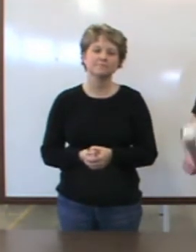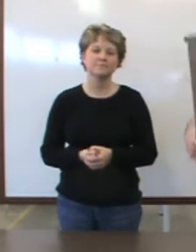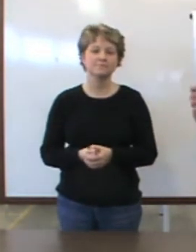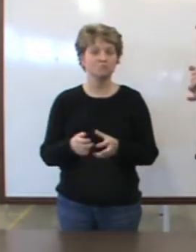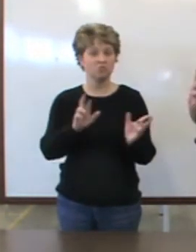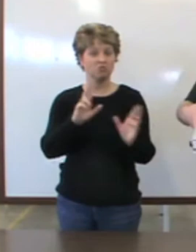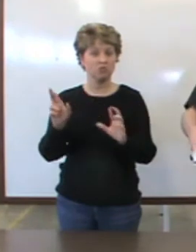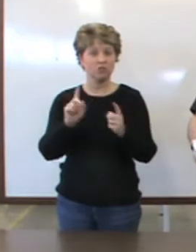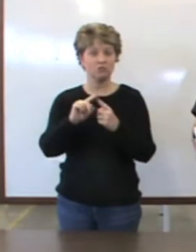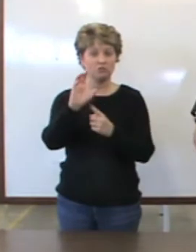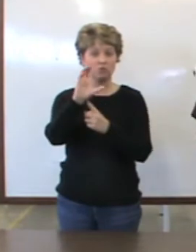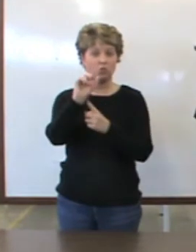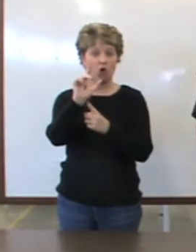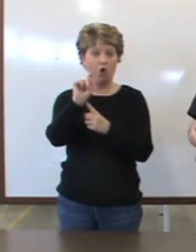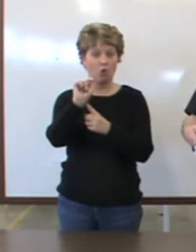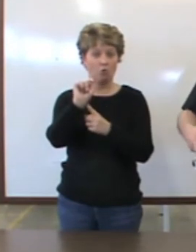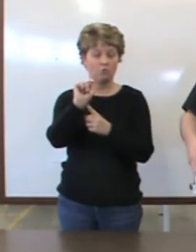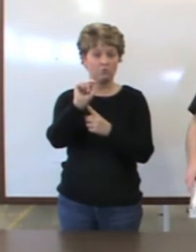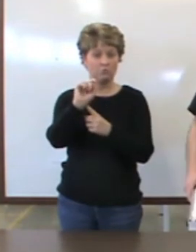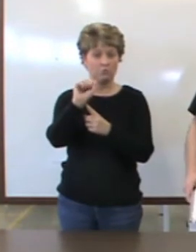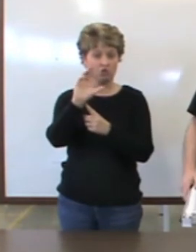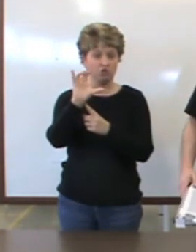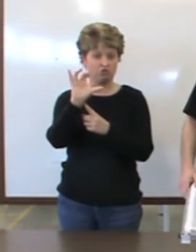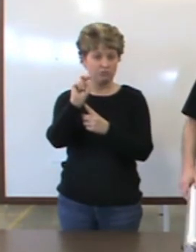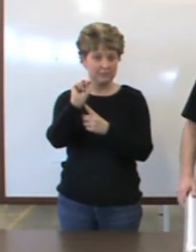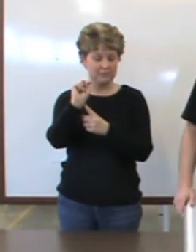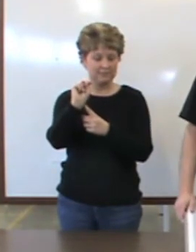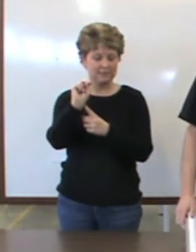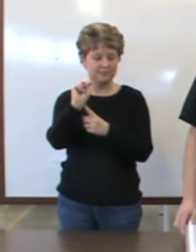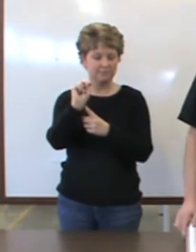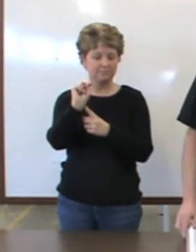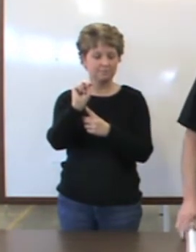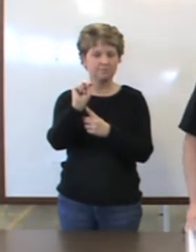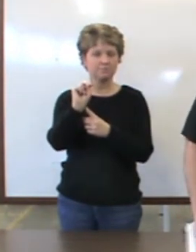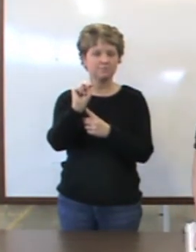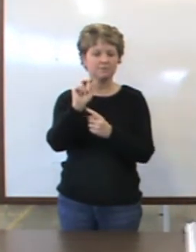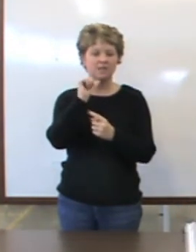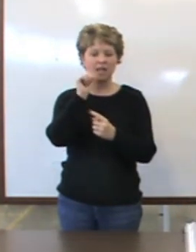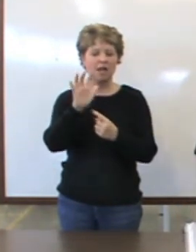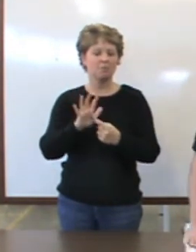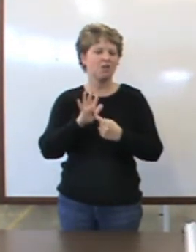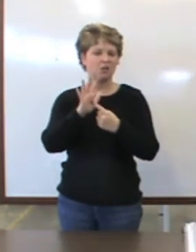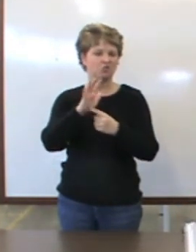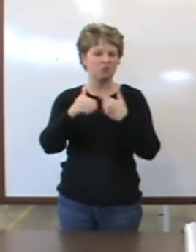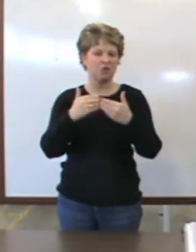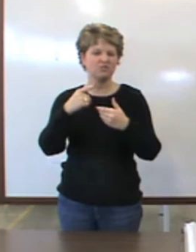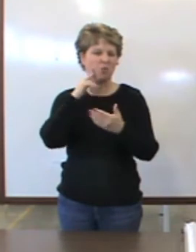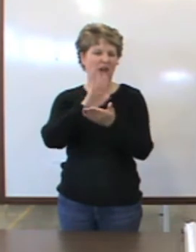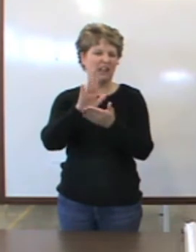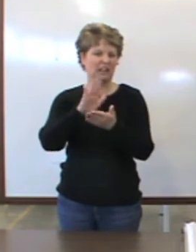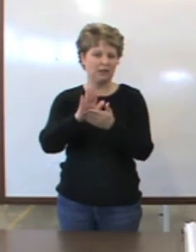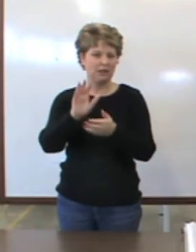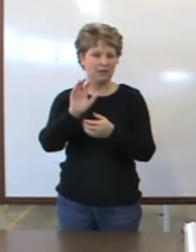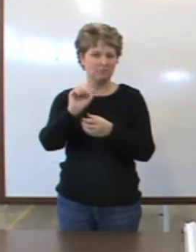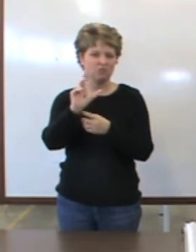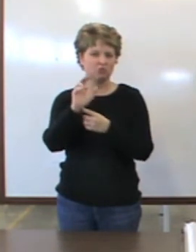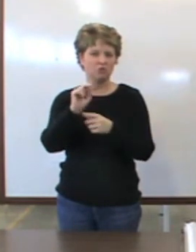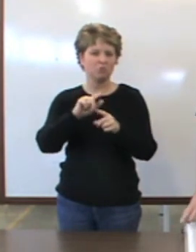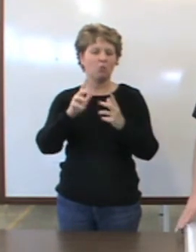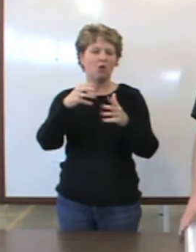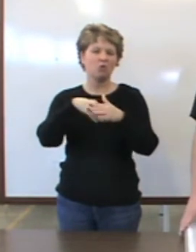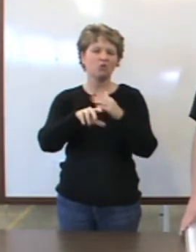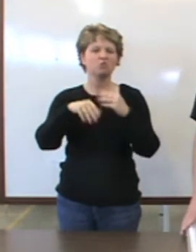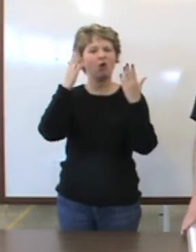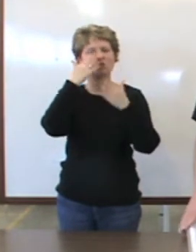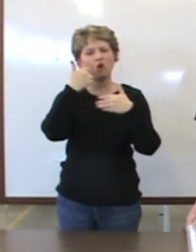And we're ready to coat a screen. I'm not going to show you the process for cleaning the screen, but you would want to go in to your